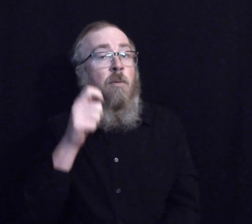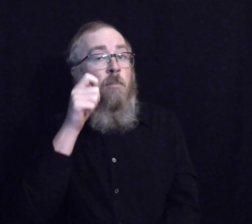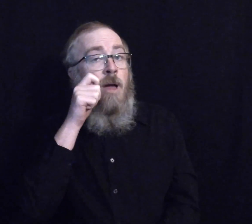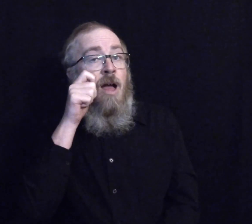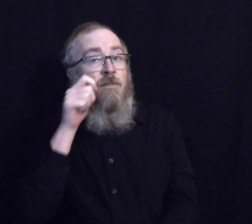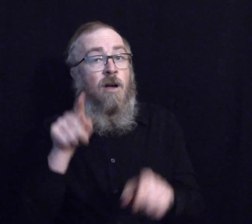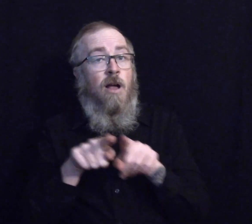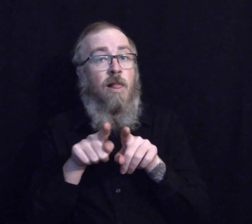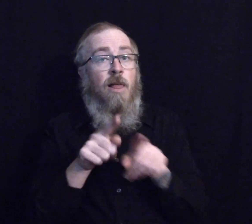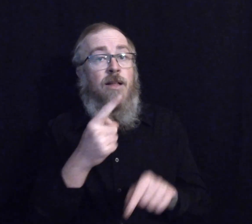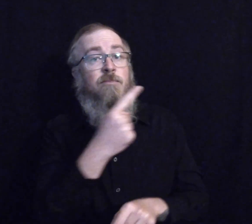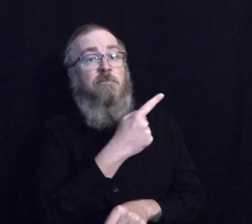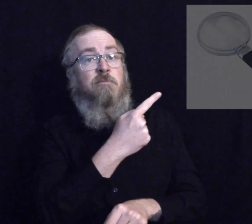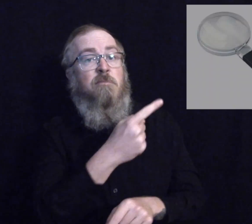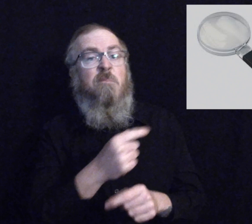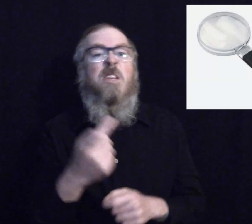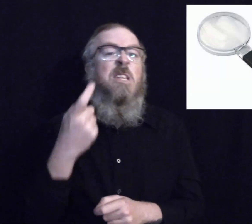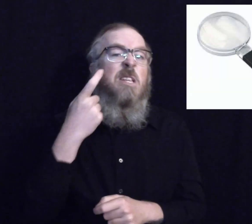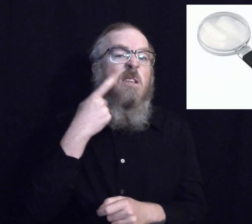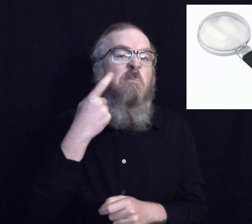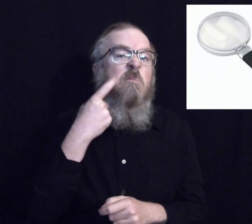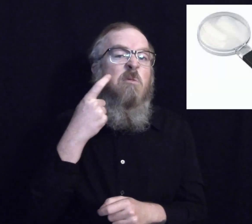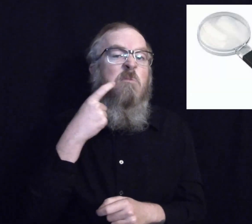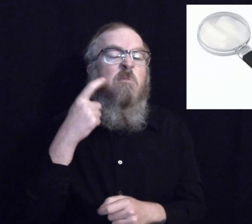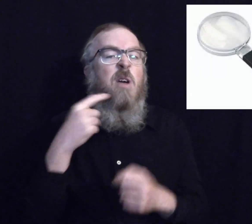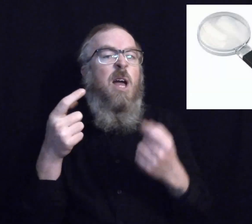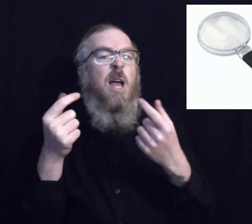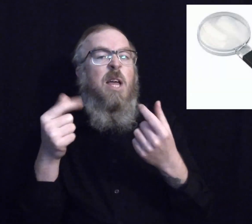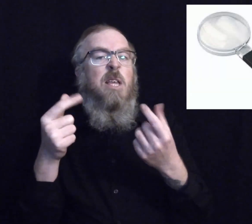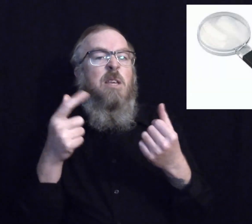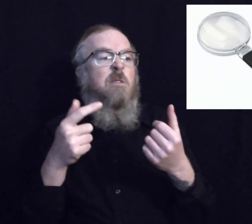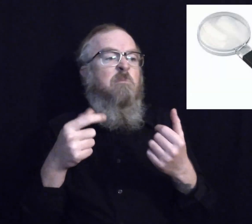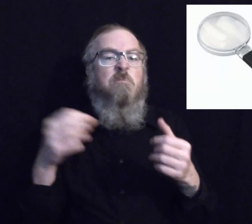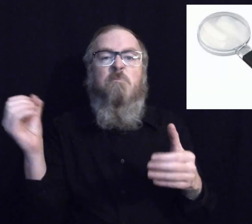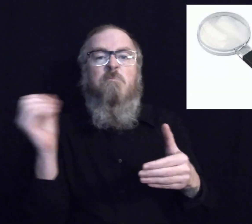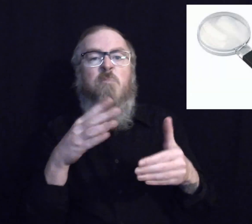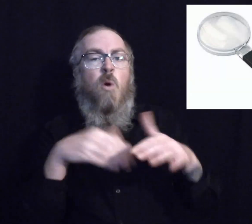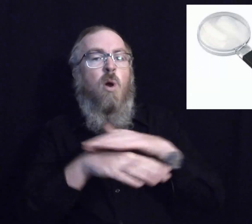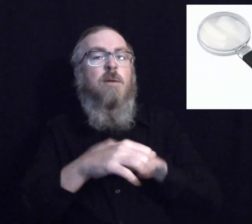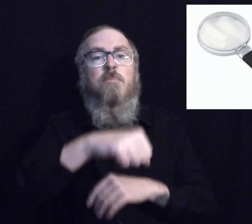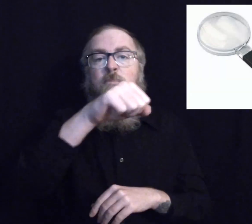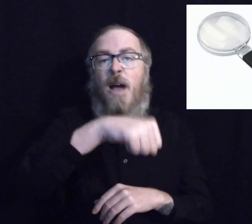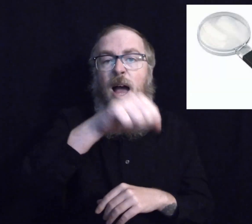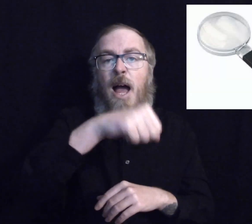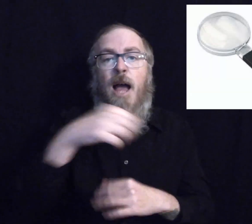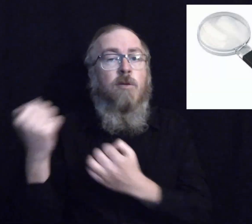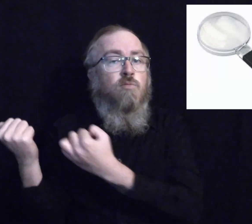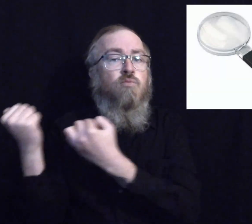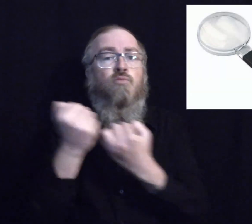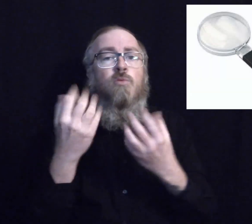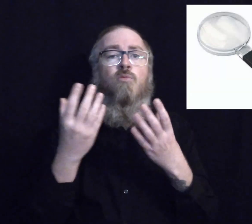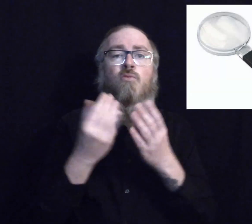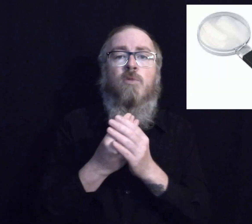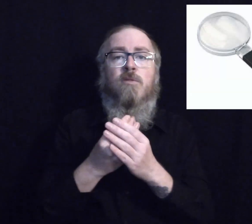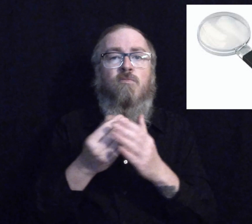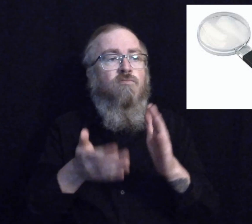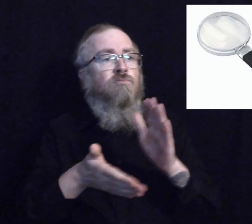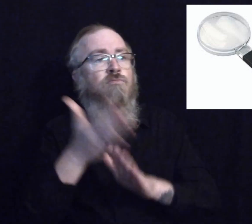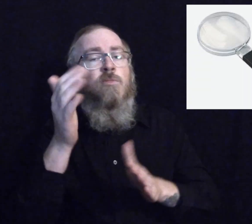Magnifiers such as the one in the picture are simple, easy to use, portable. You can put it in your bag and take it with you to the